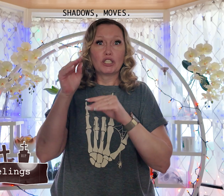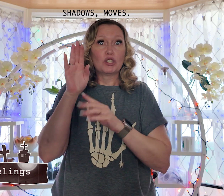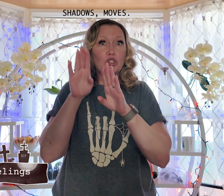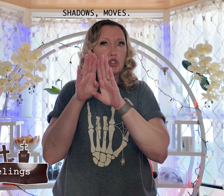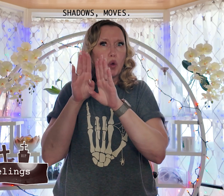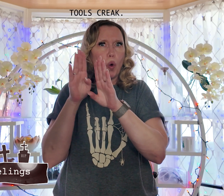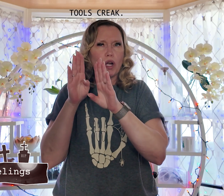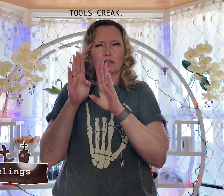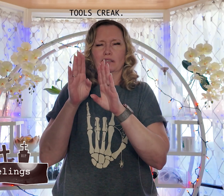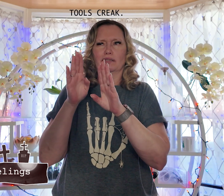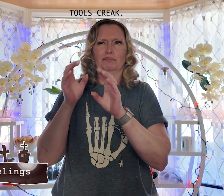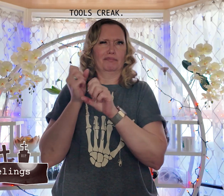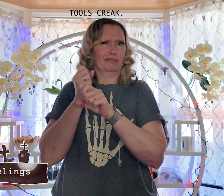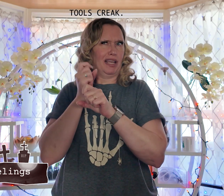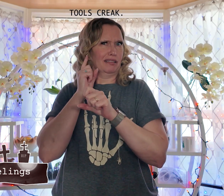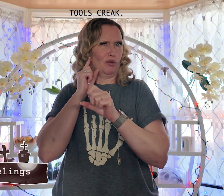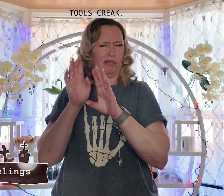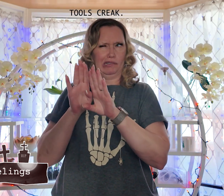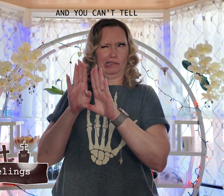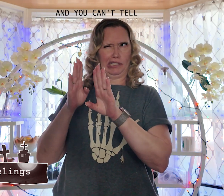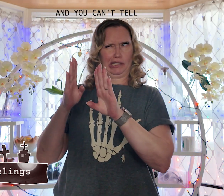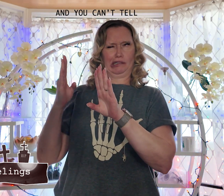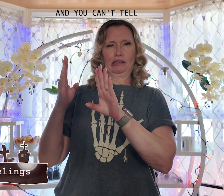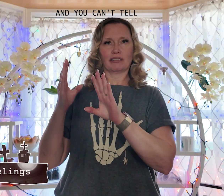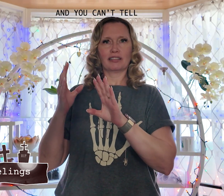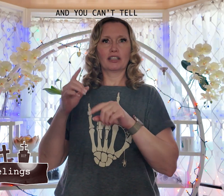move, doors creak, and you can't tell if